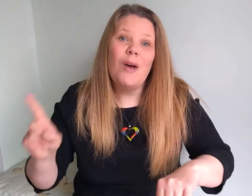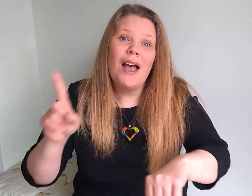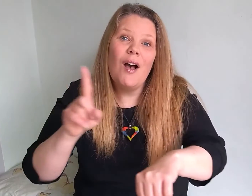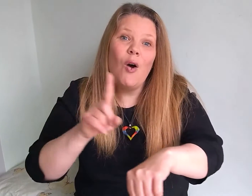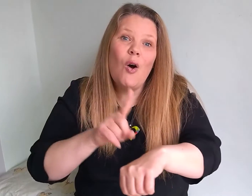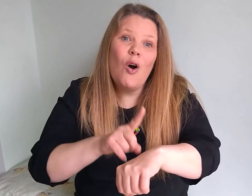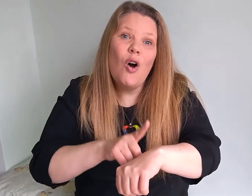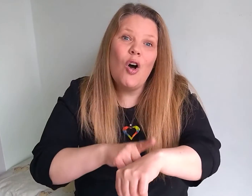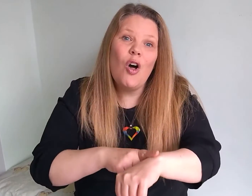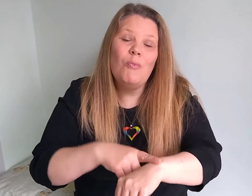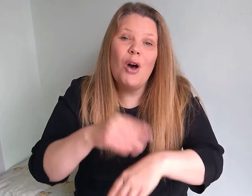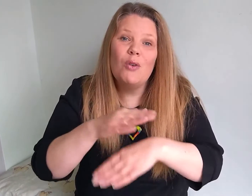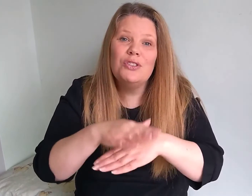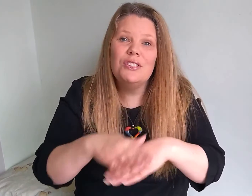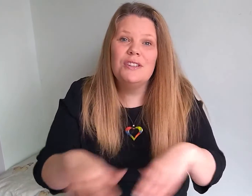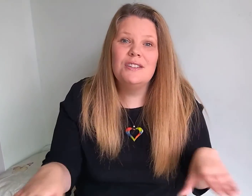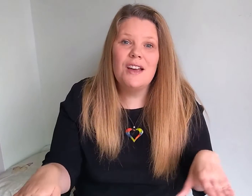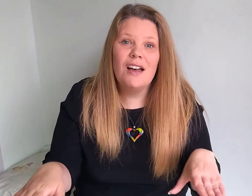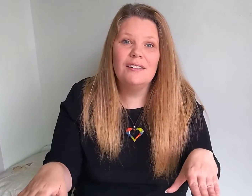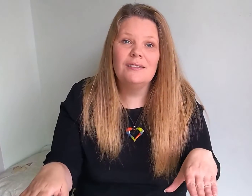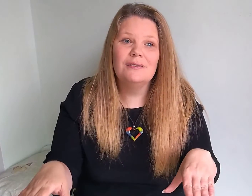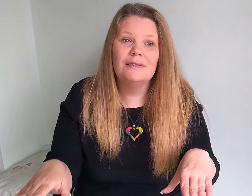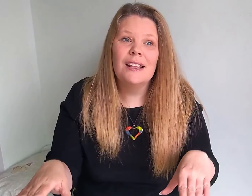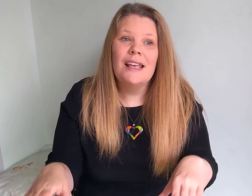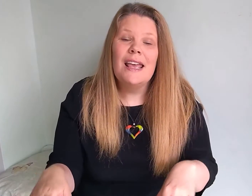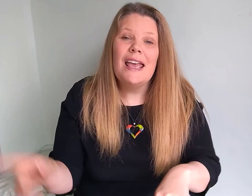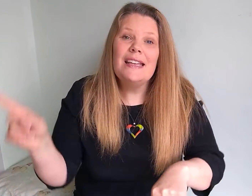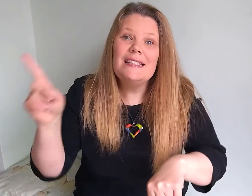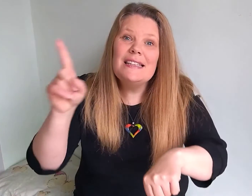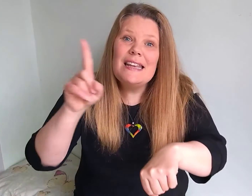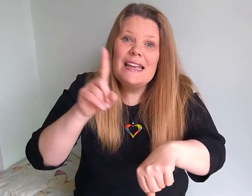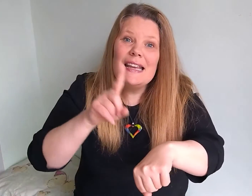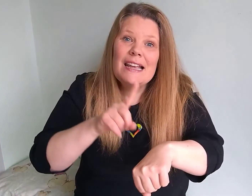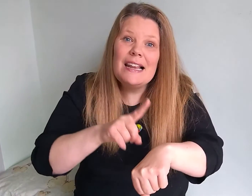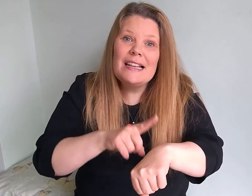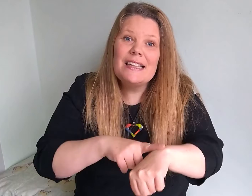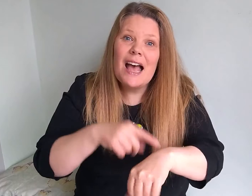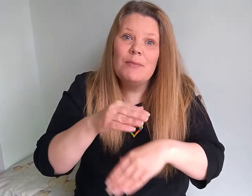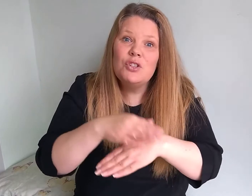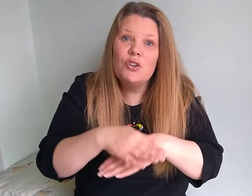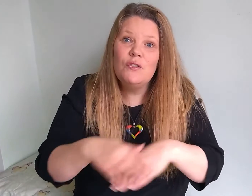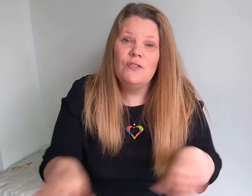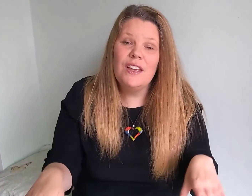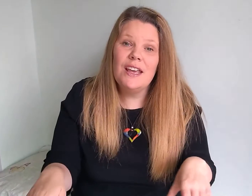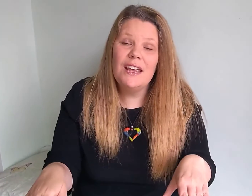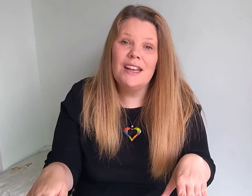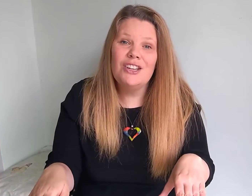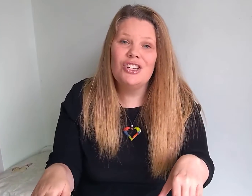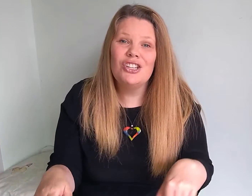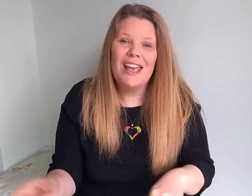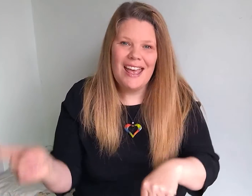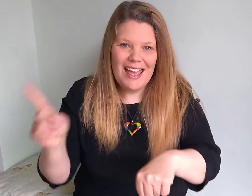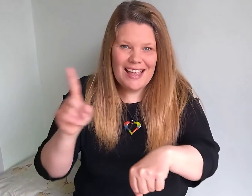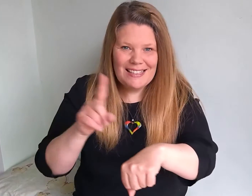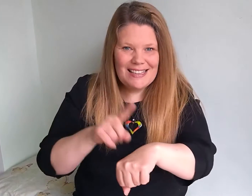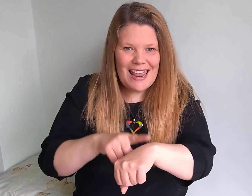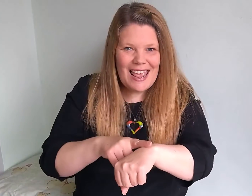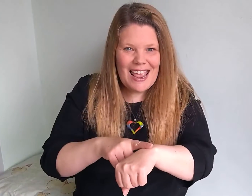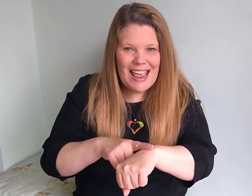We're almost done. It's nearly time to finish. It's